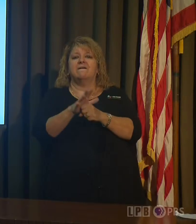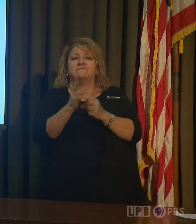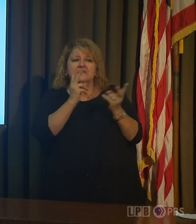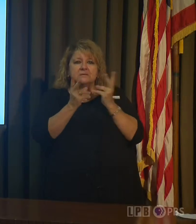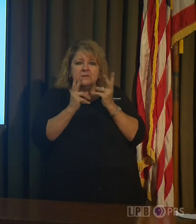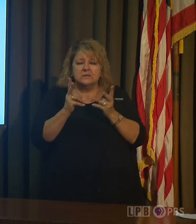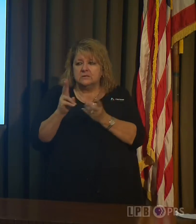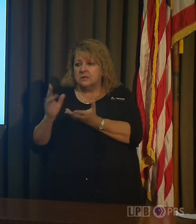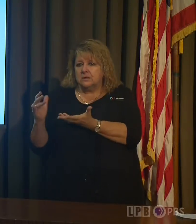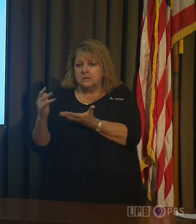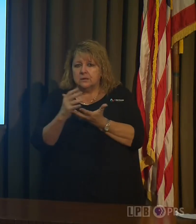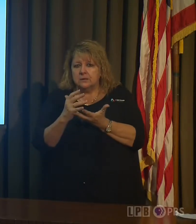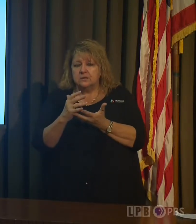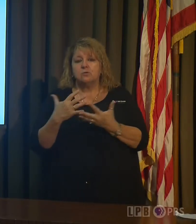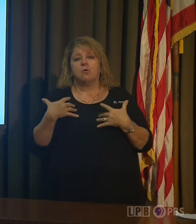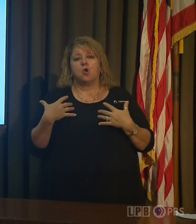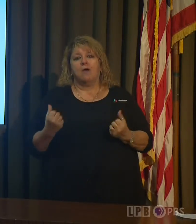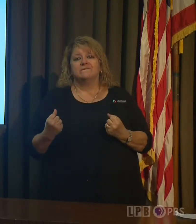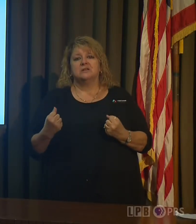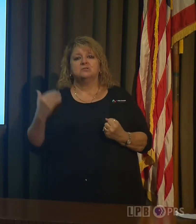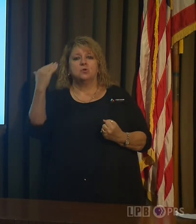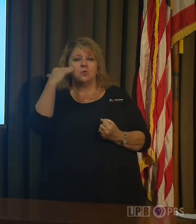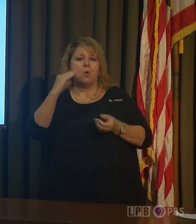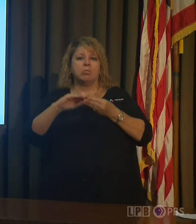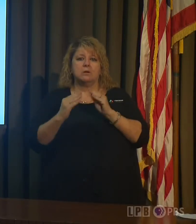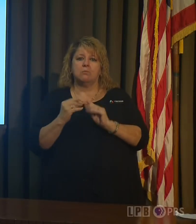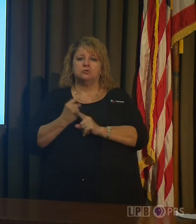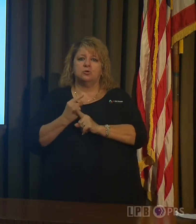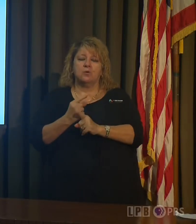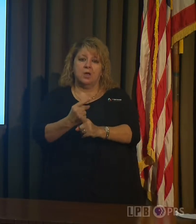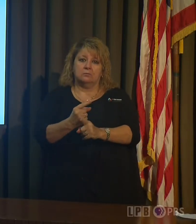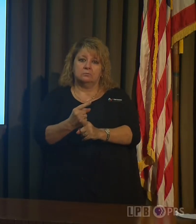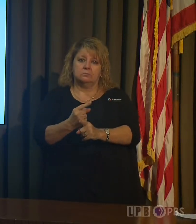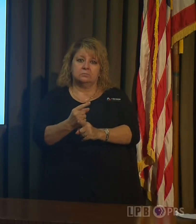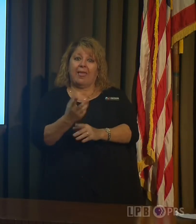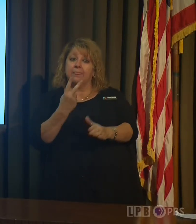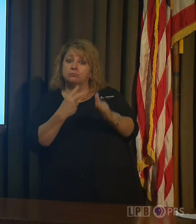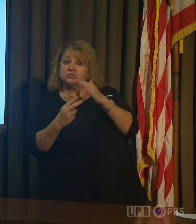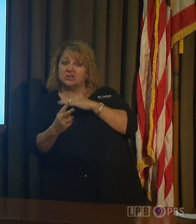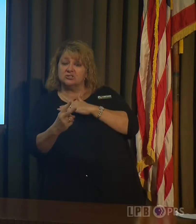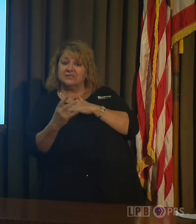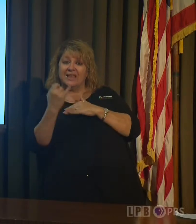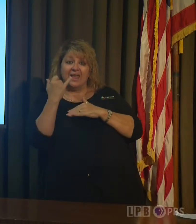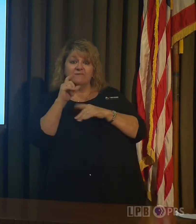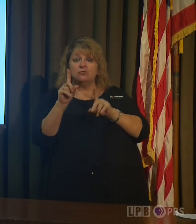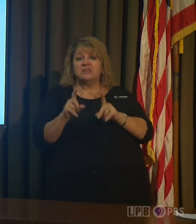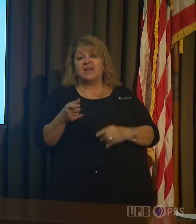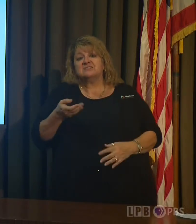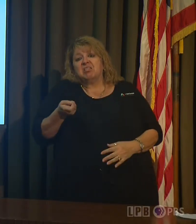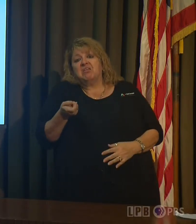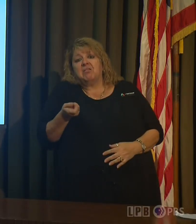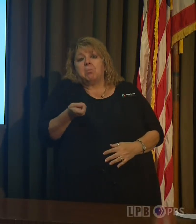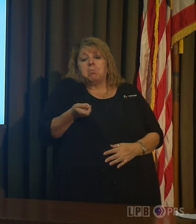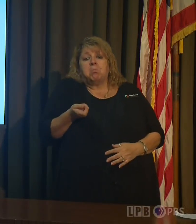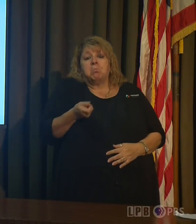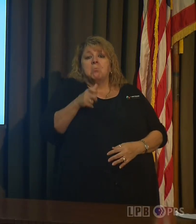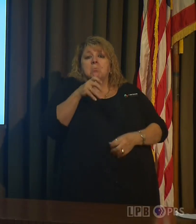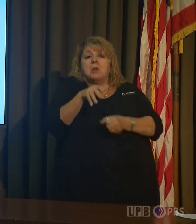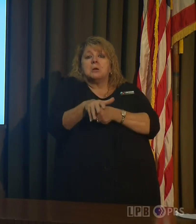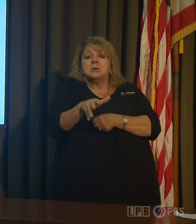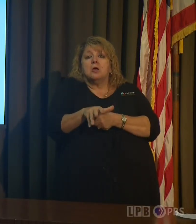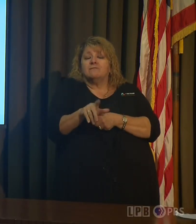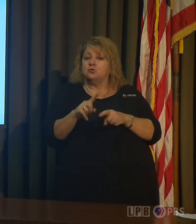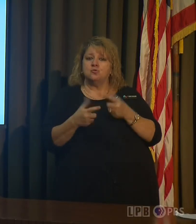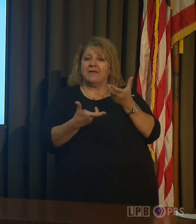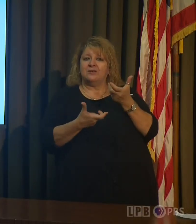have confidence in these numbers and these projections. When you don't do enough testing, you can't